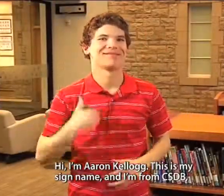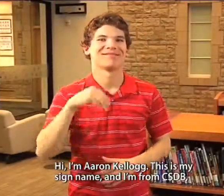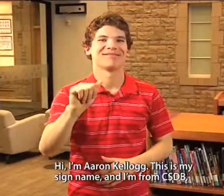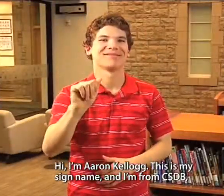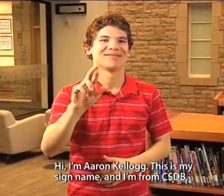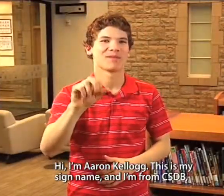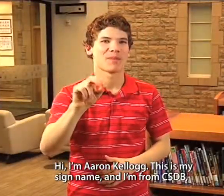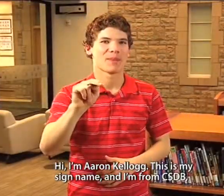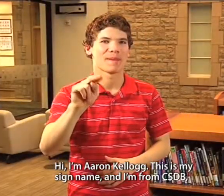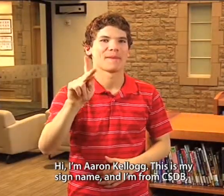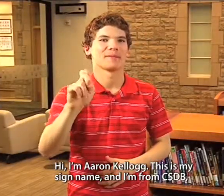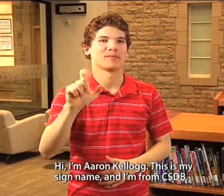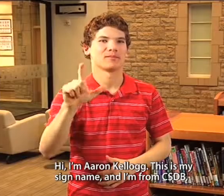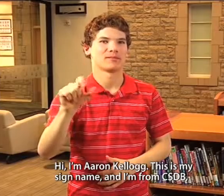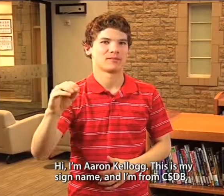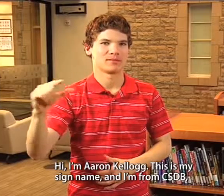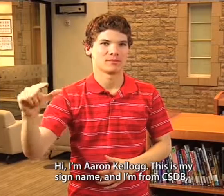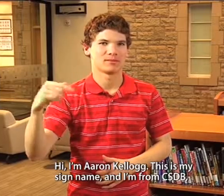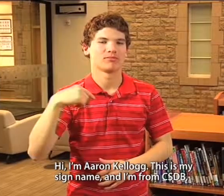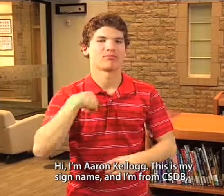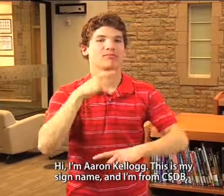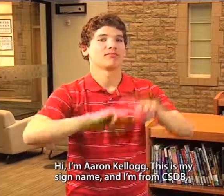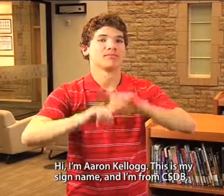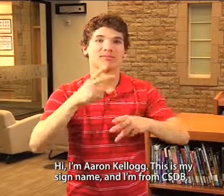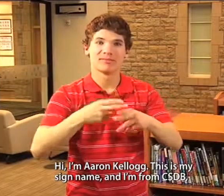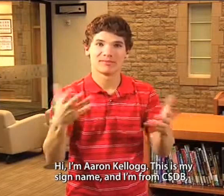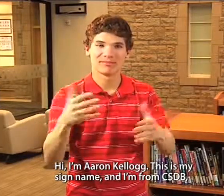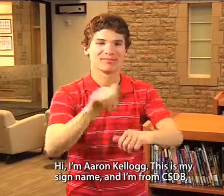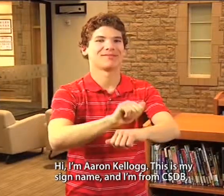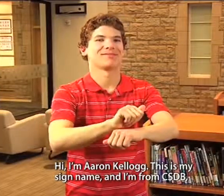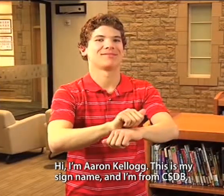Hi, I'm Aaron Kellogg. This is my sign name.